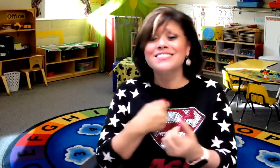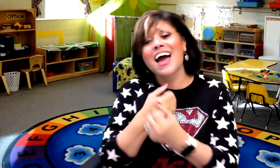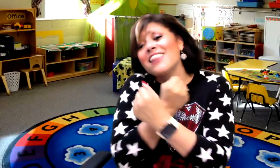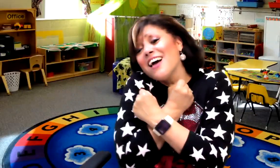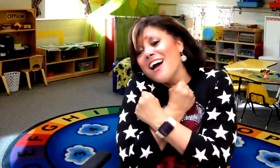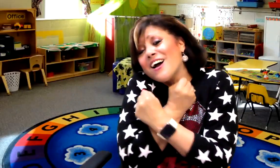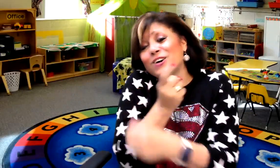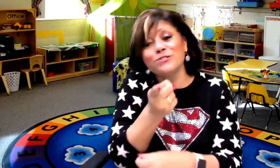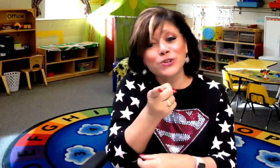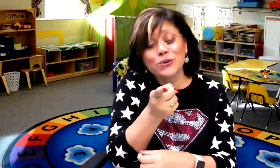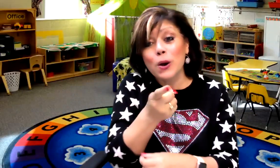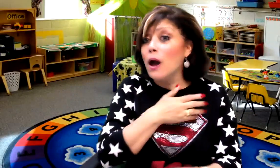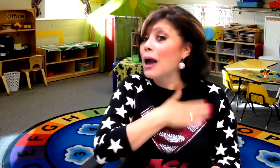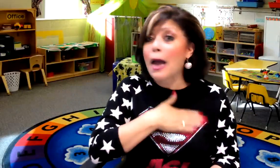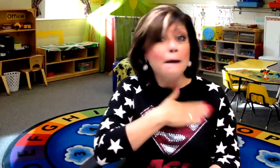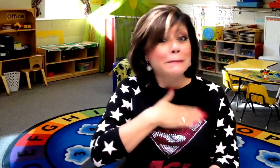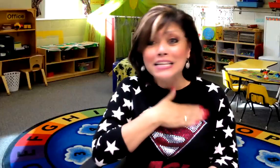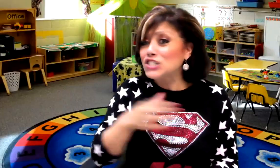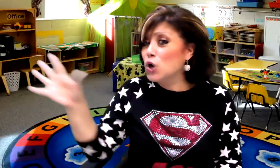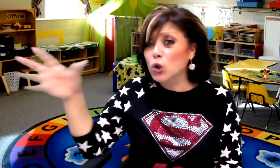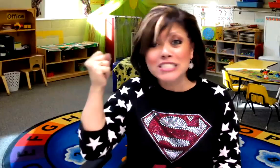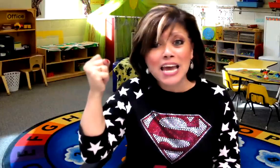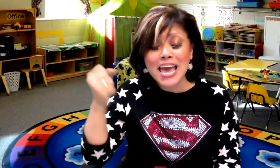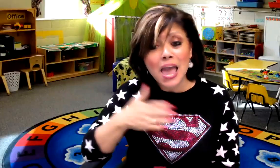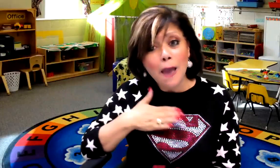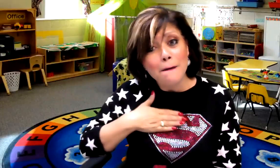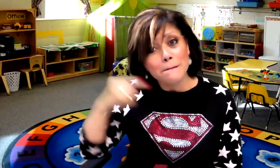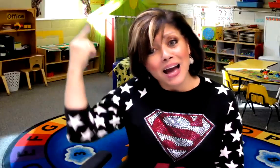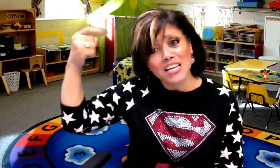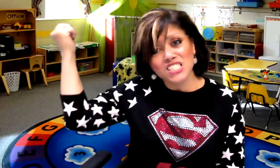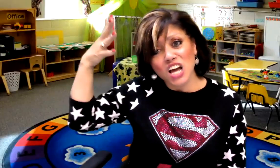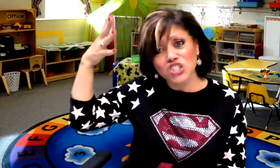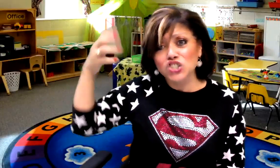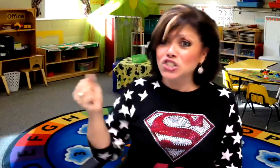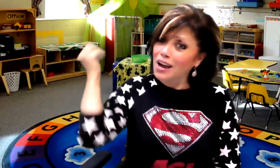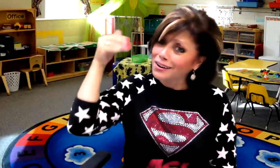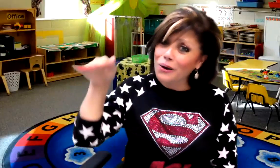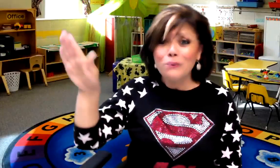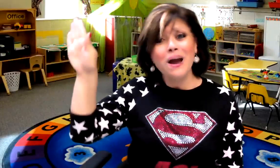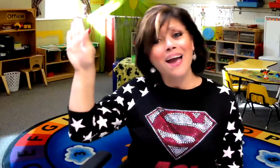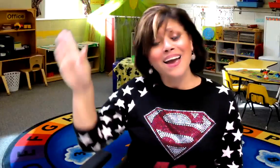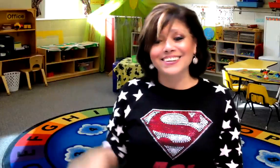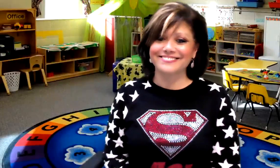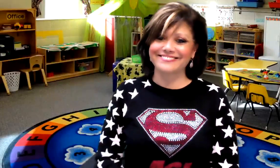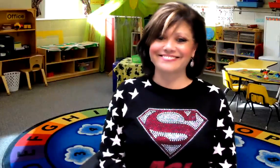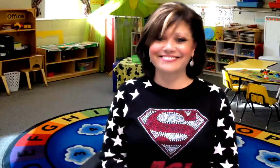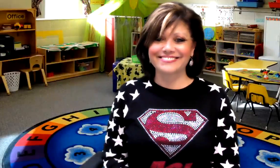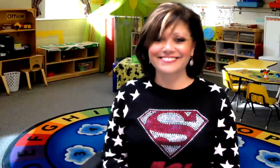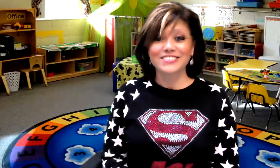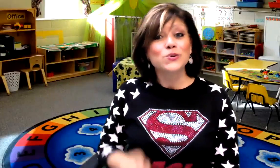I love you. Please don't take my sunshine away. You